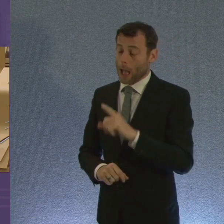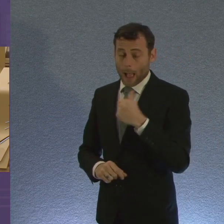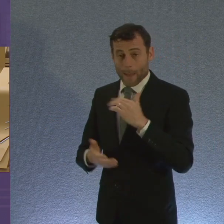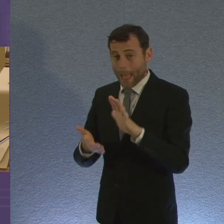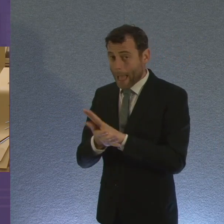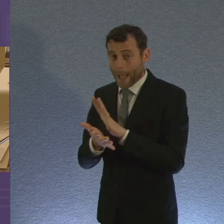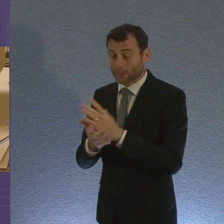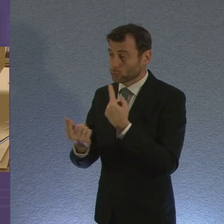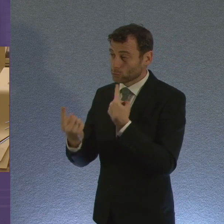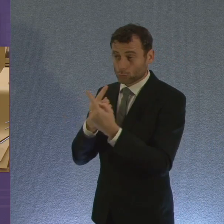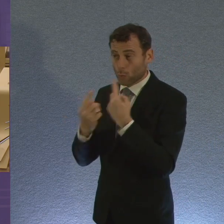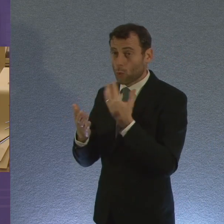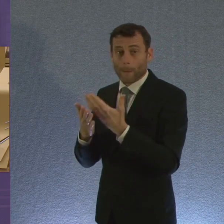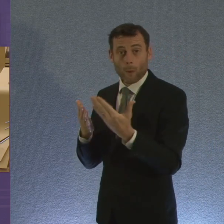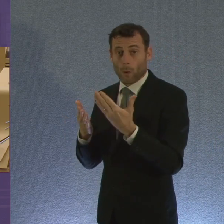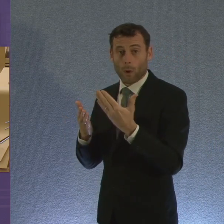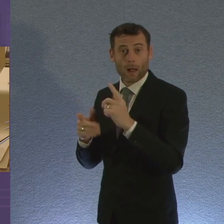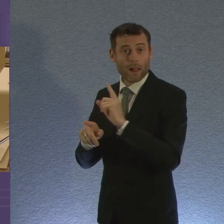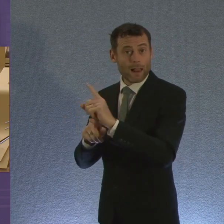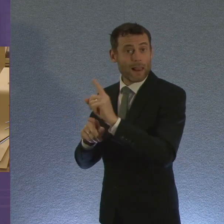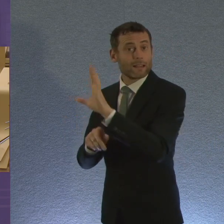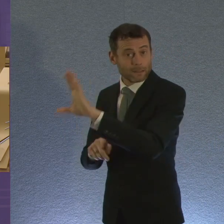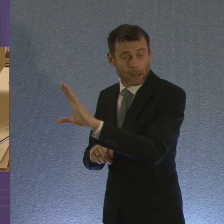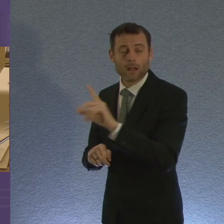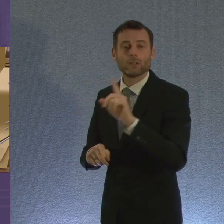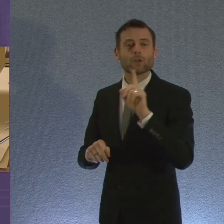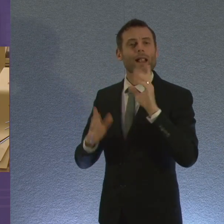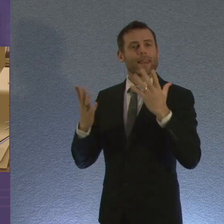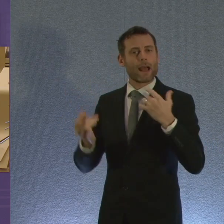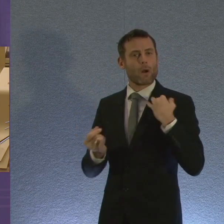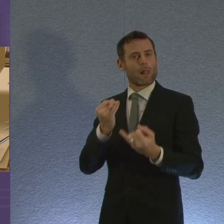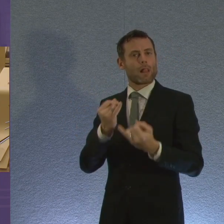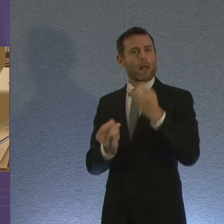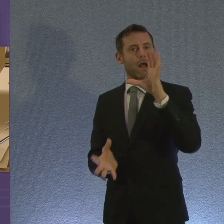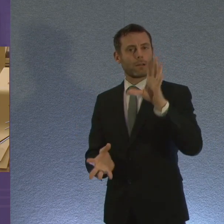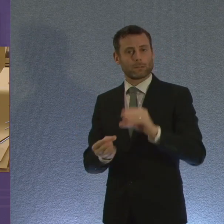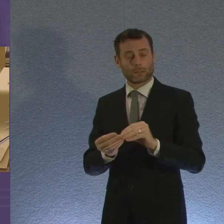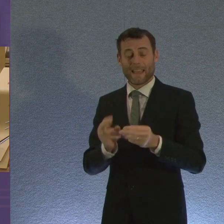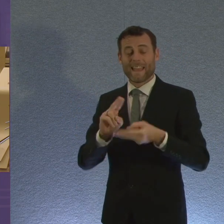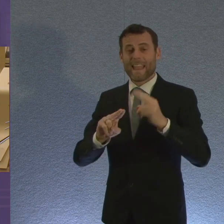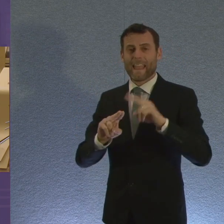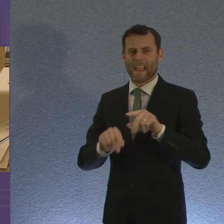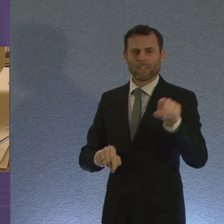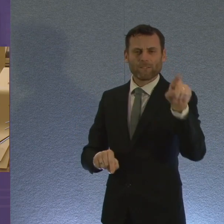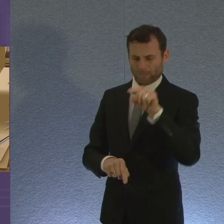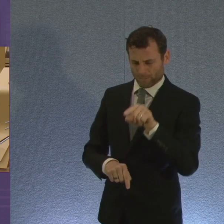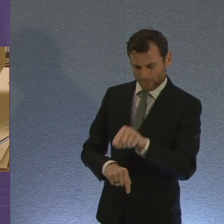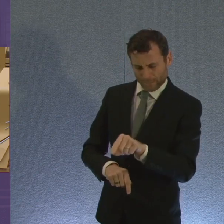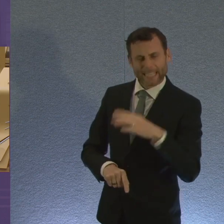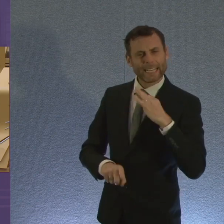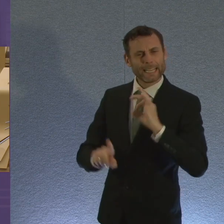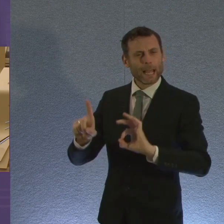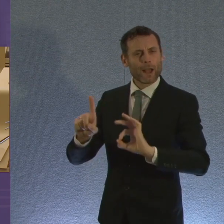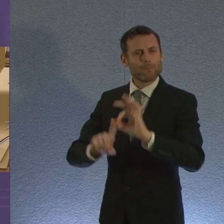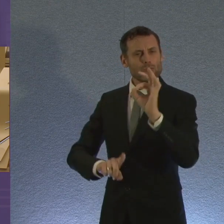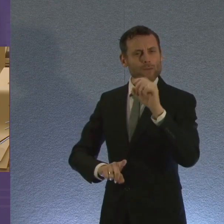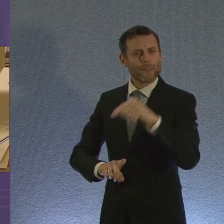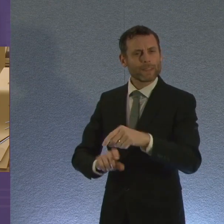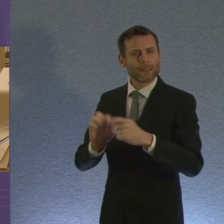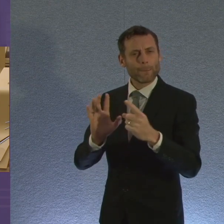equivalent taking place here. So let me finally make this point. If there are amendments to improve this bill, we want to see them, we need to see them quickly.